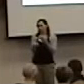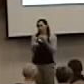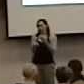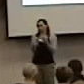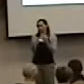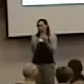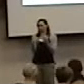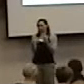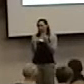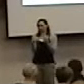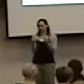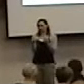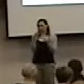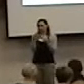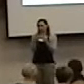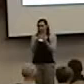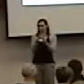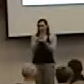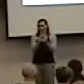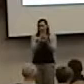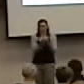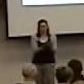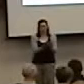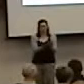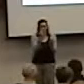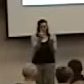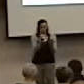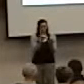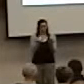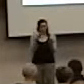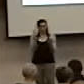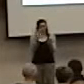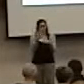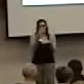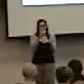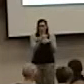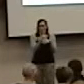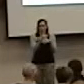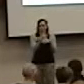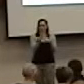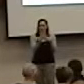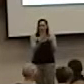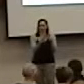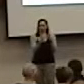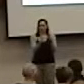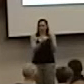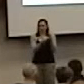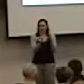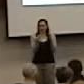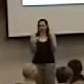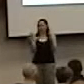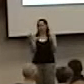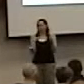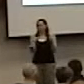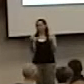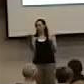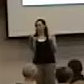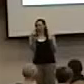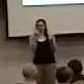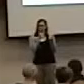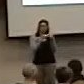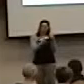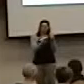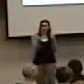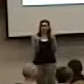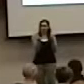electronic or paper Bibles open because I will be alluding to some things that you might want to just check out. First, what we want to